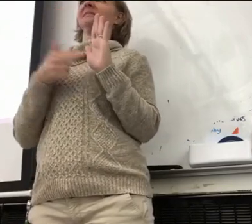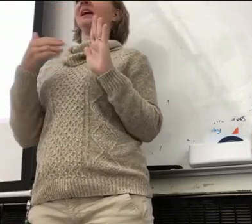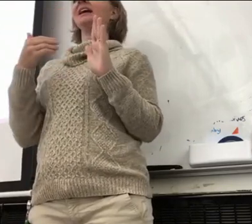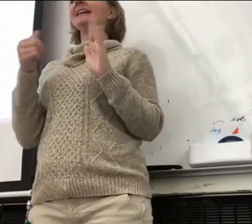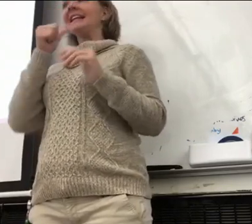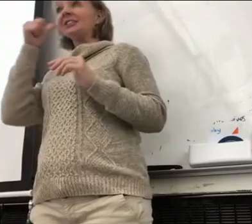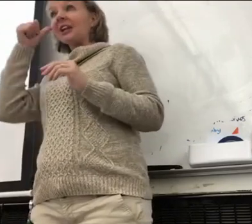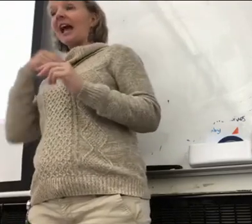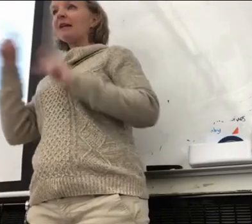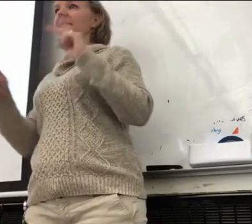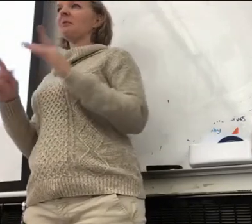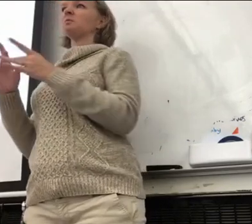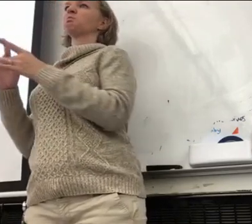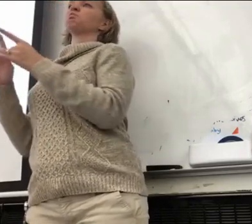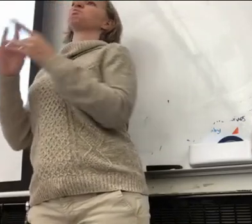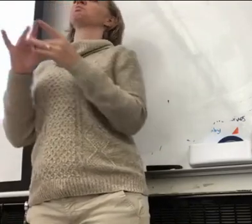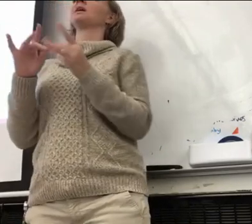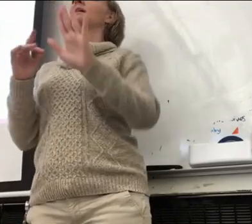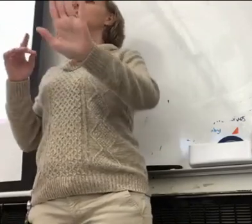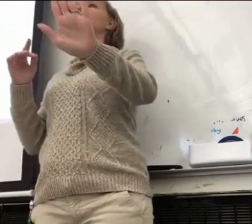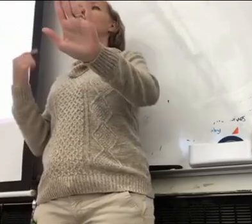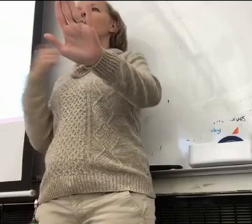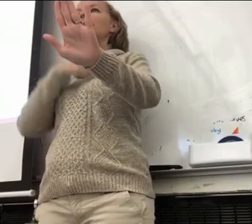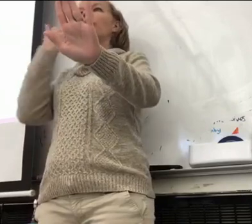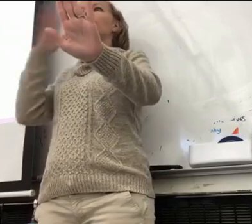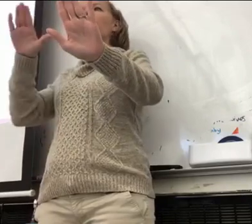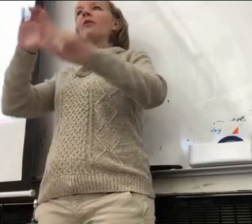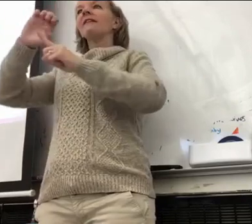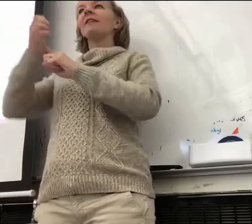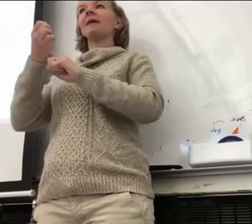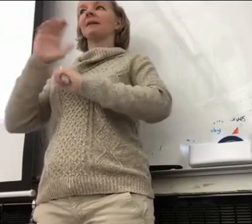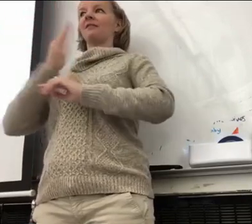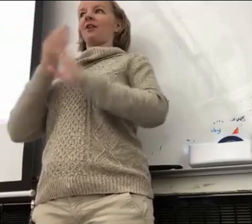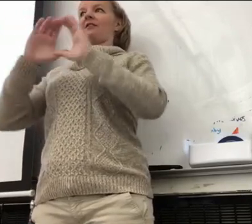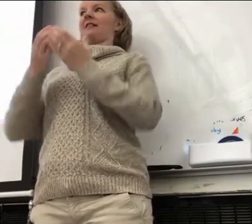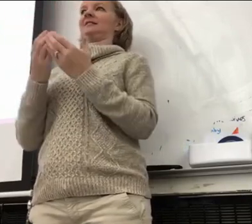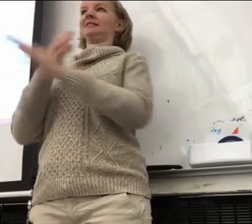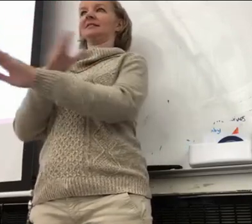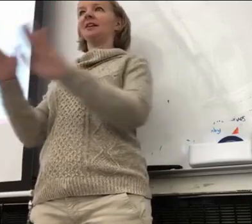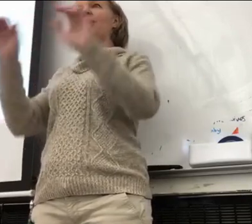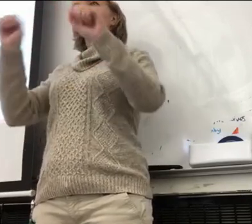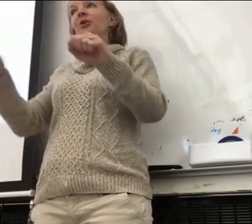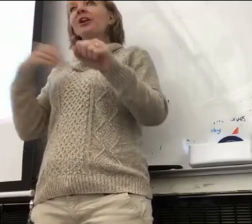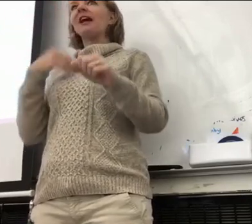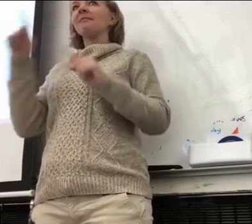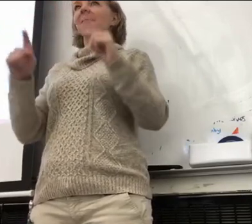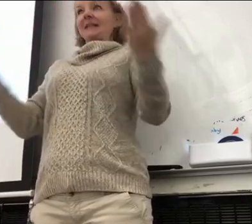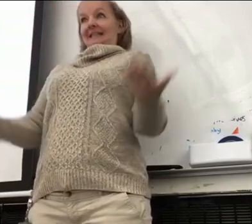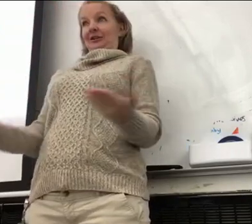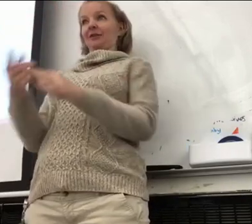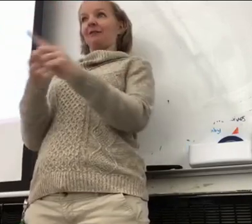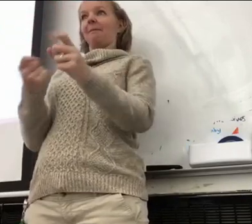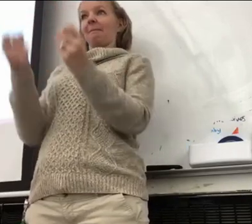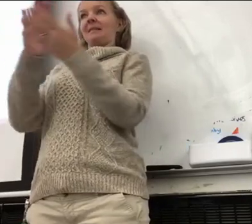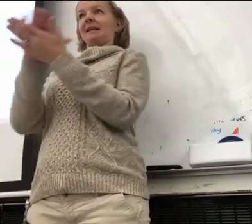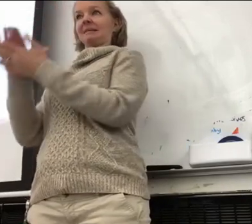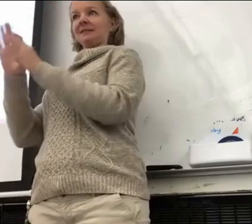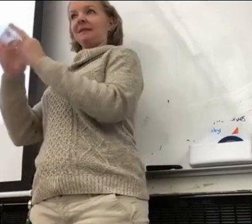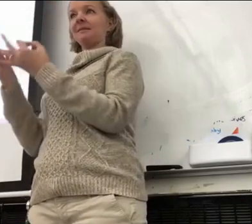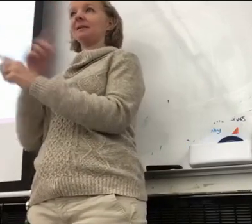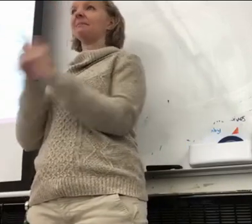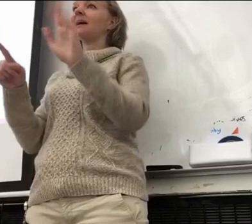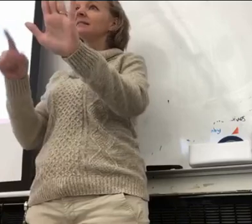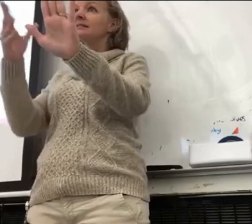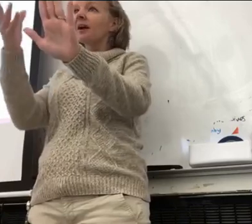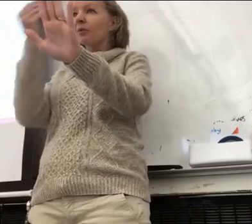people yesterday kind of make a couple of comments. We don't know what the environment of our classroom is. We could have people in here that are from polygamous families. The one thing I would like to